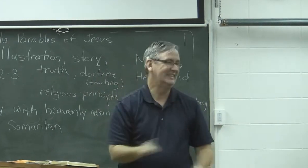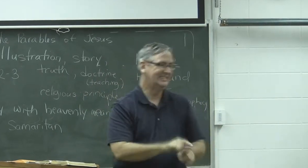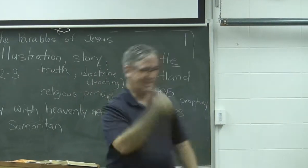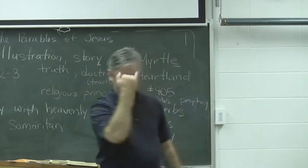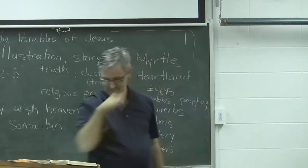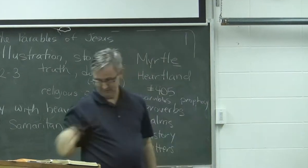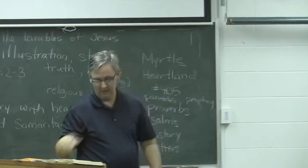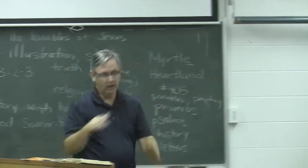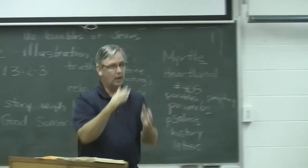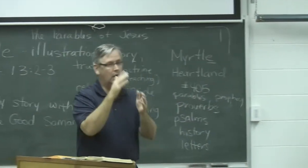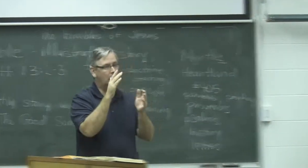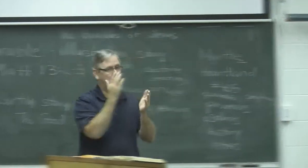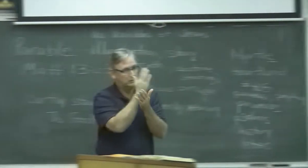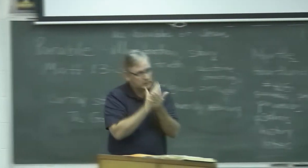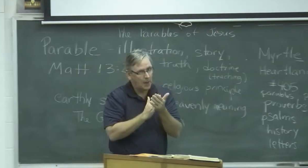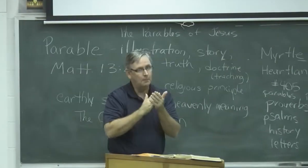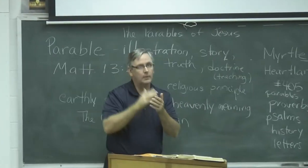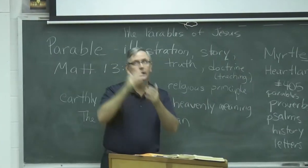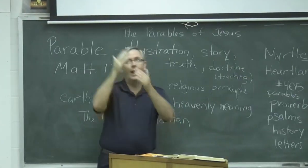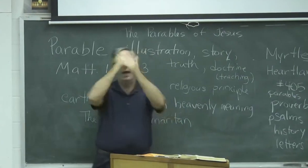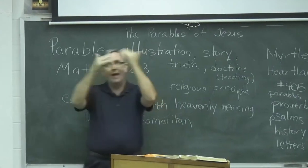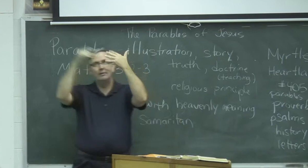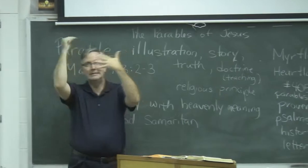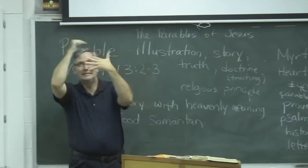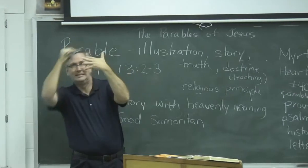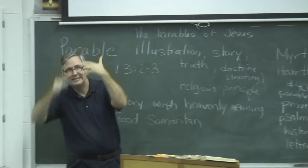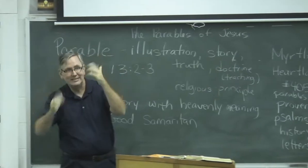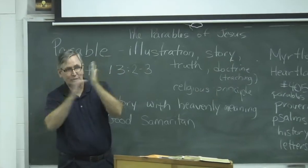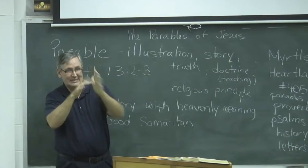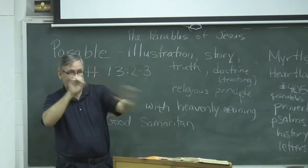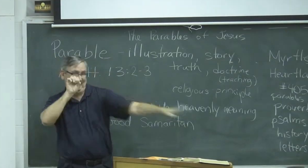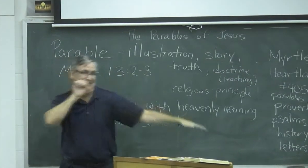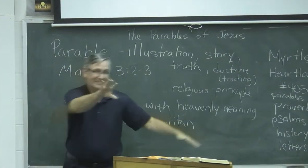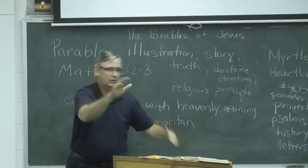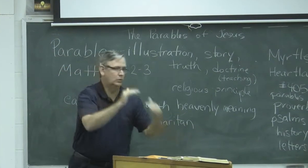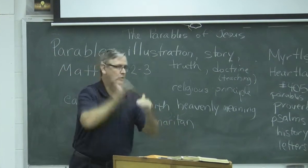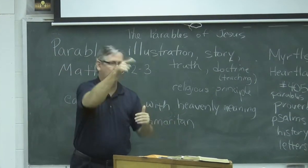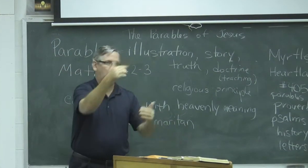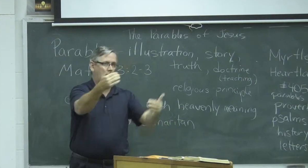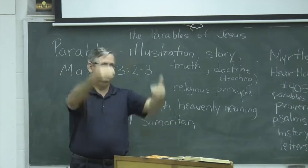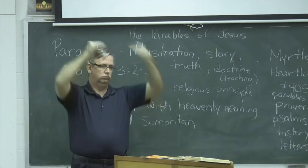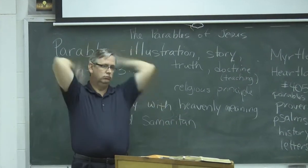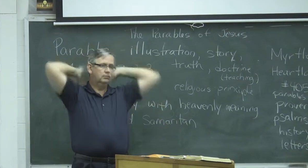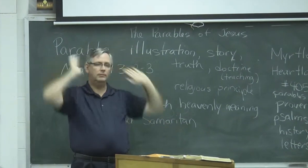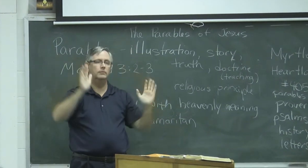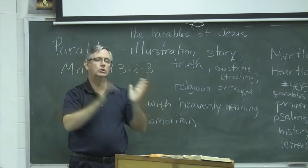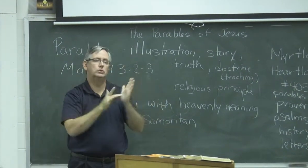confusing, I would be confused. Some of these things about heaven, Jesus tried to show, he tried to,